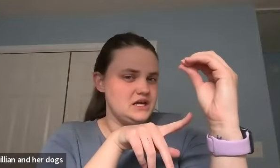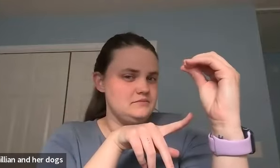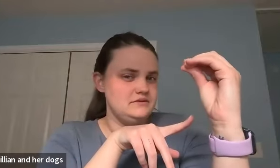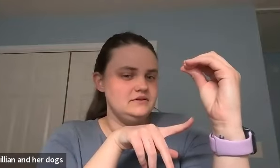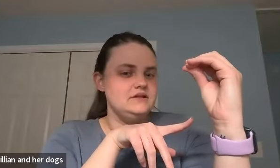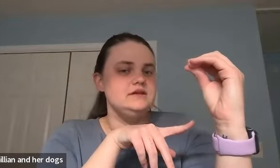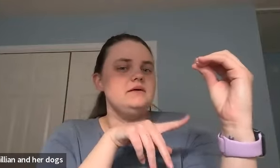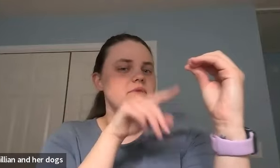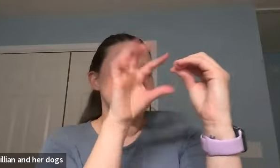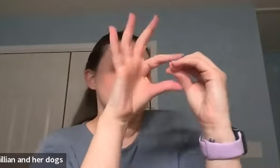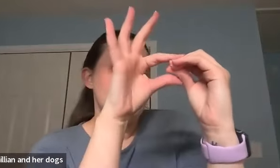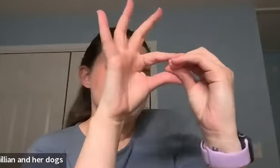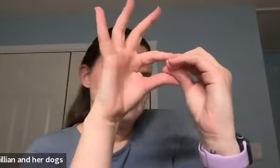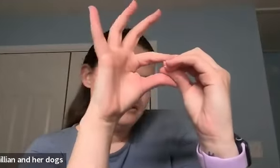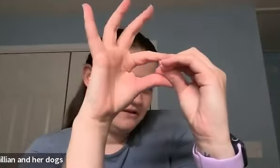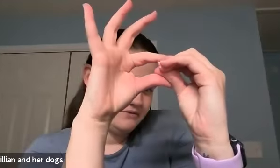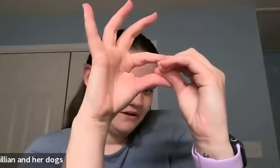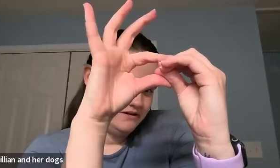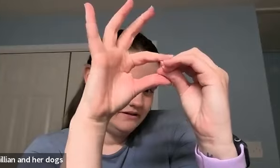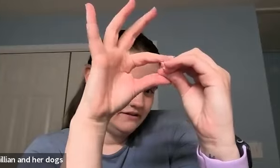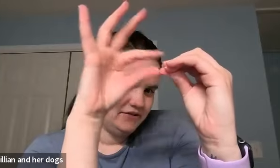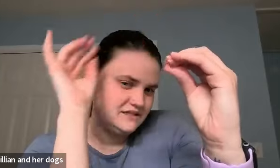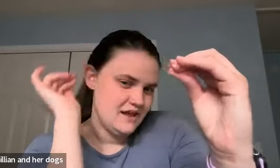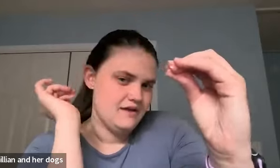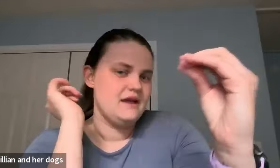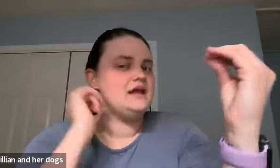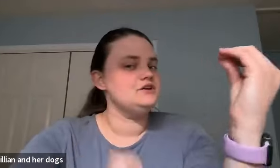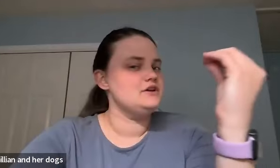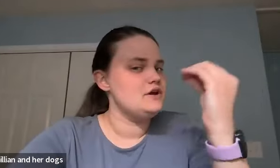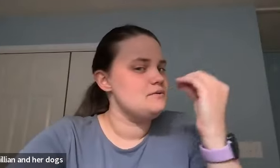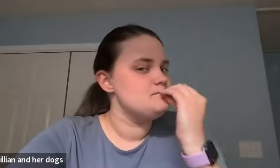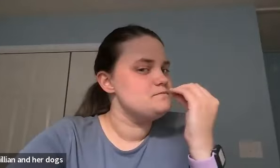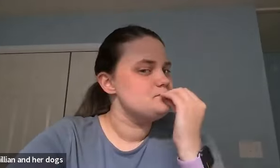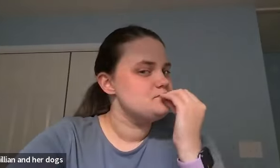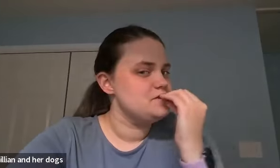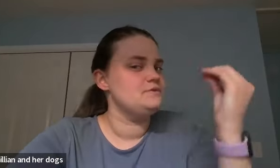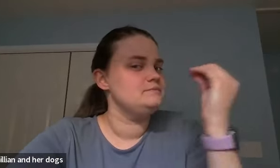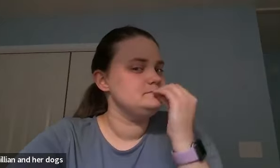shape, but it's like pinched a little at the front. If you see, yeah. And you're gonna go food.